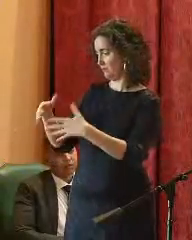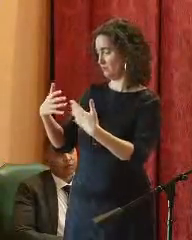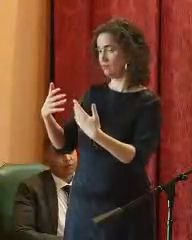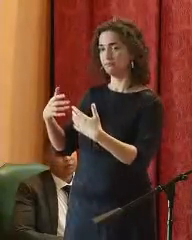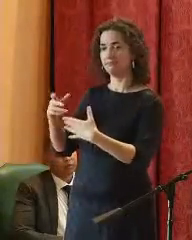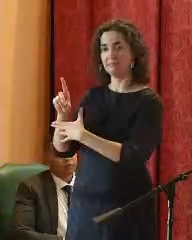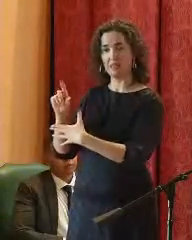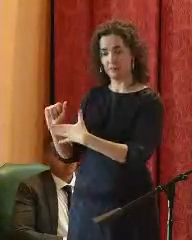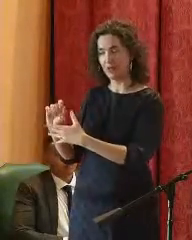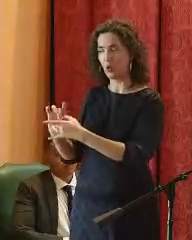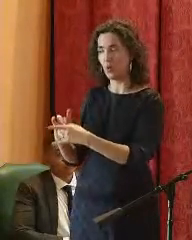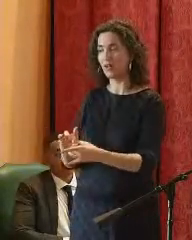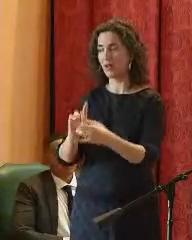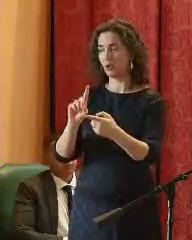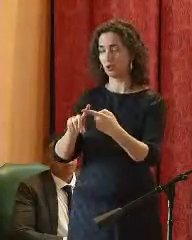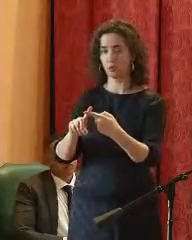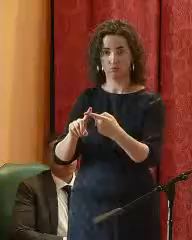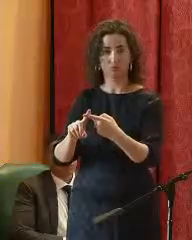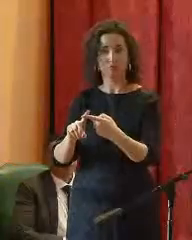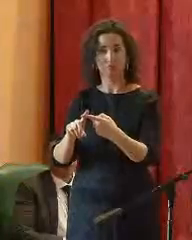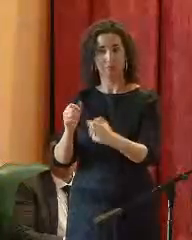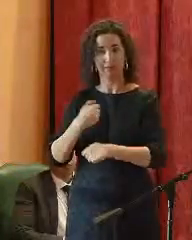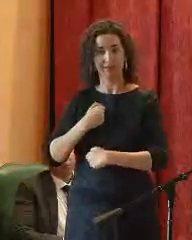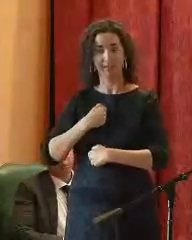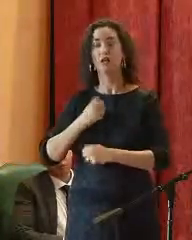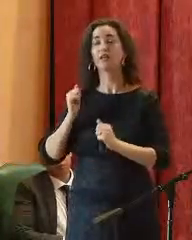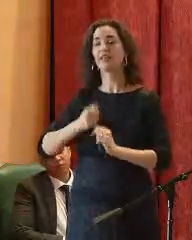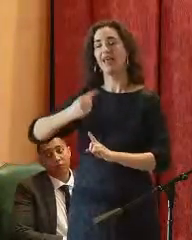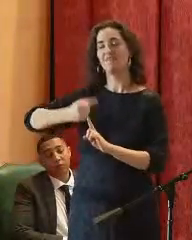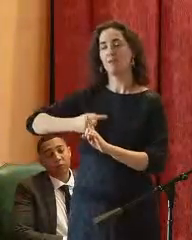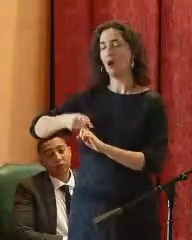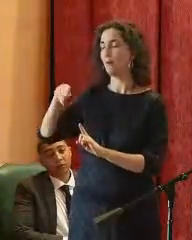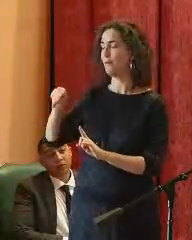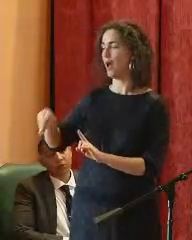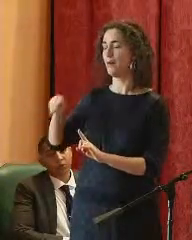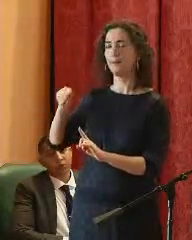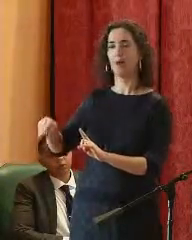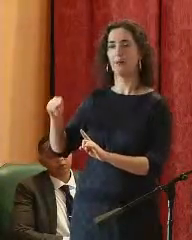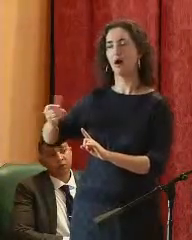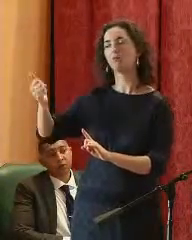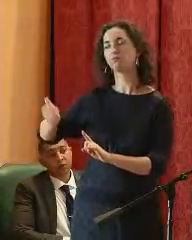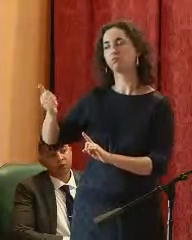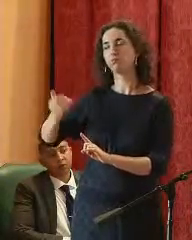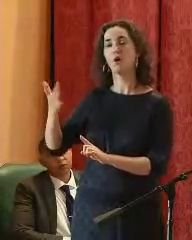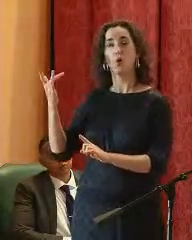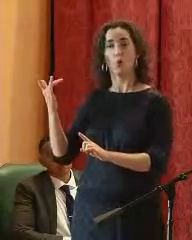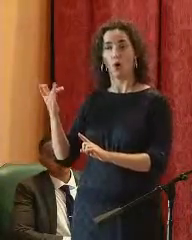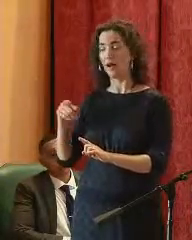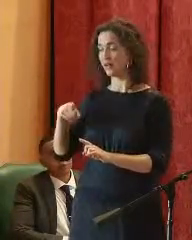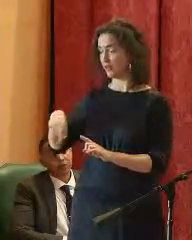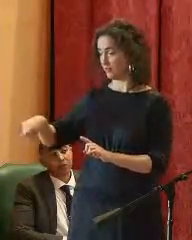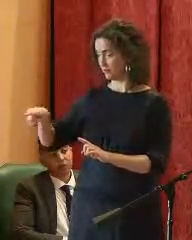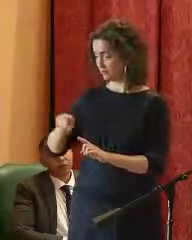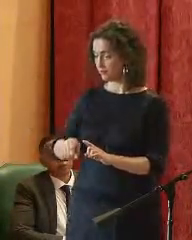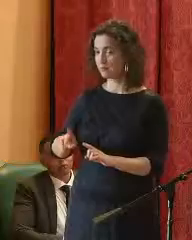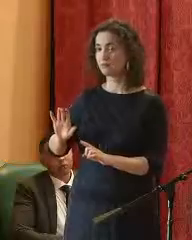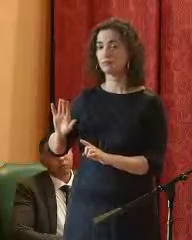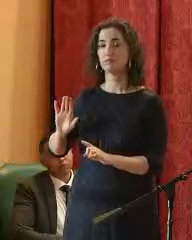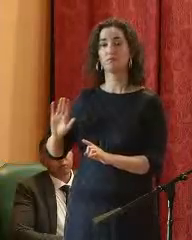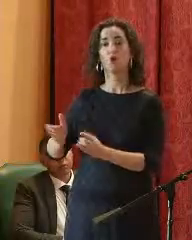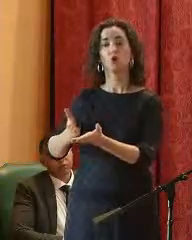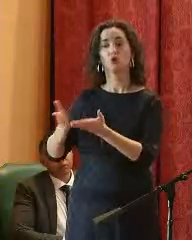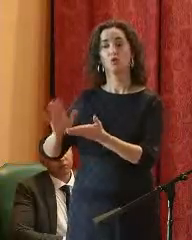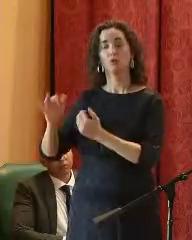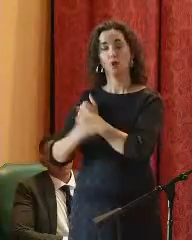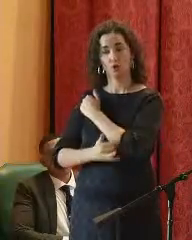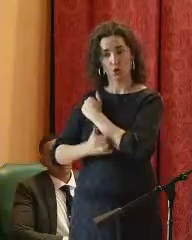may entitle a veteran to payments each month as compensation for the disability that they incurred while